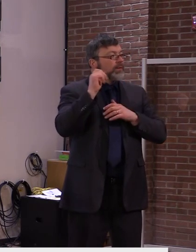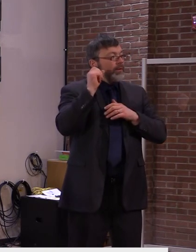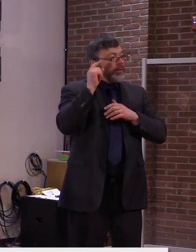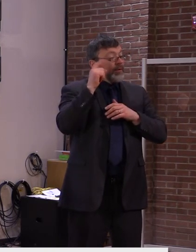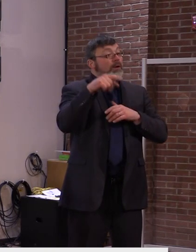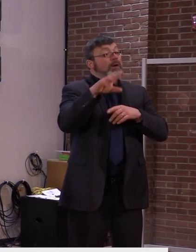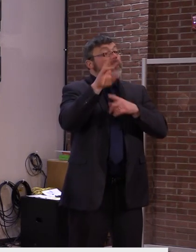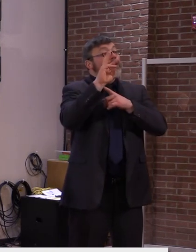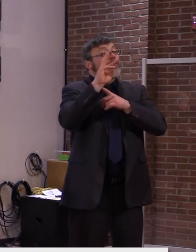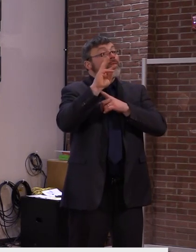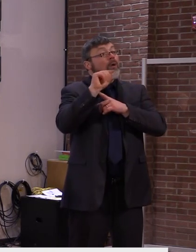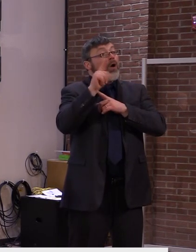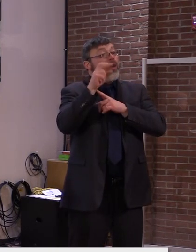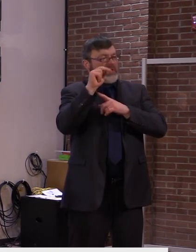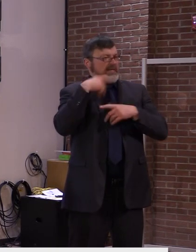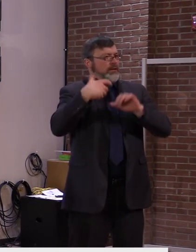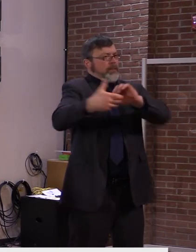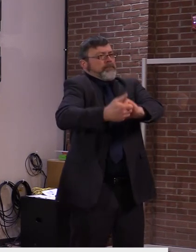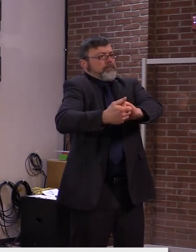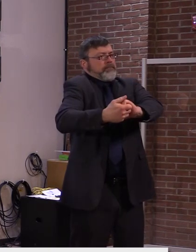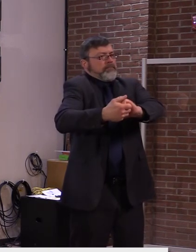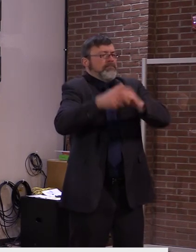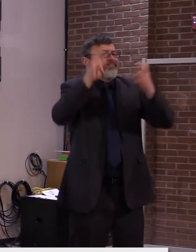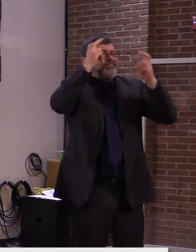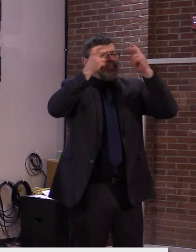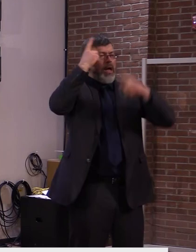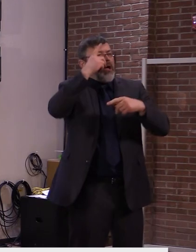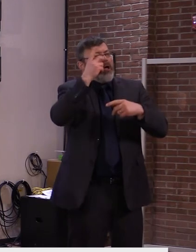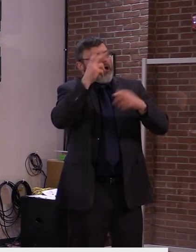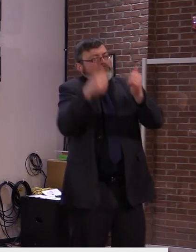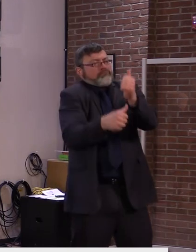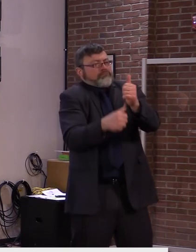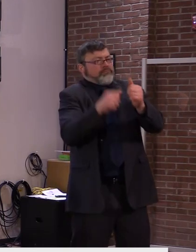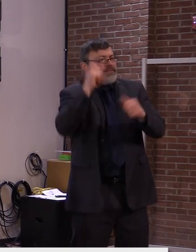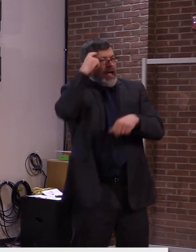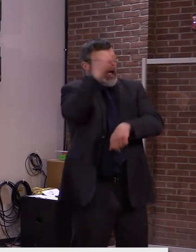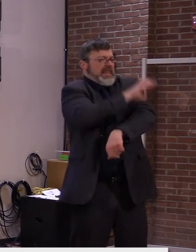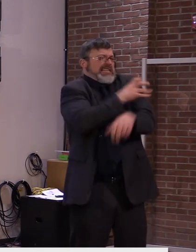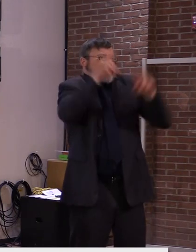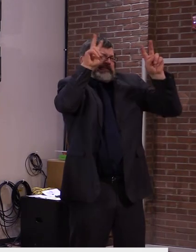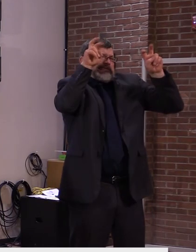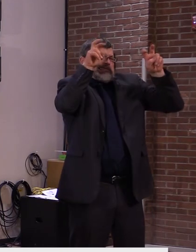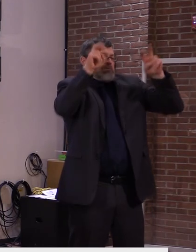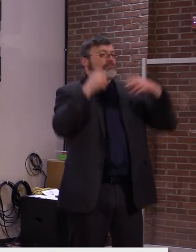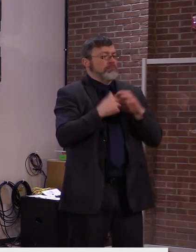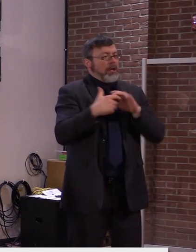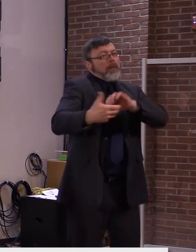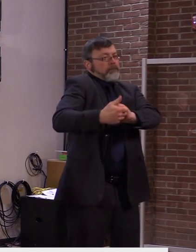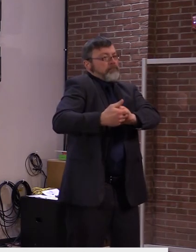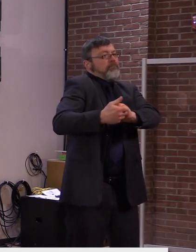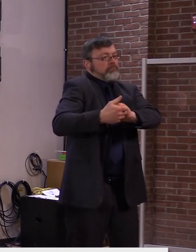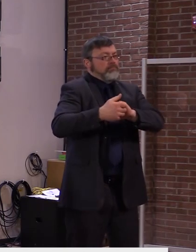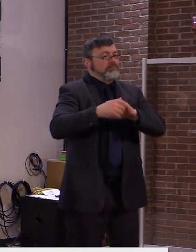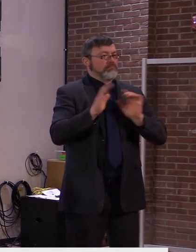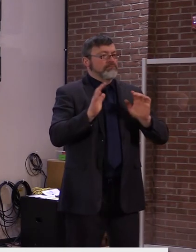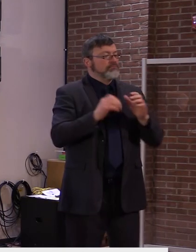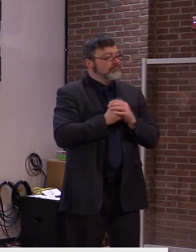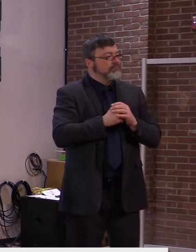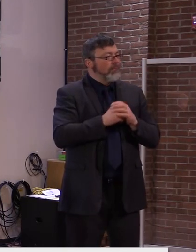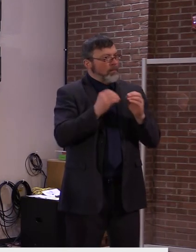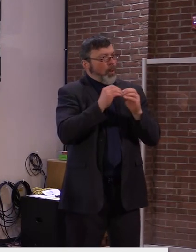today's briefing. As of today, nearly 70,000 eligible Vermonters have been vaccinated